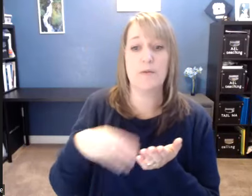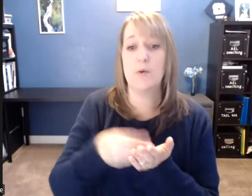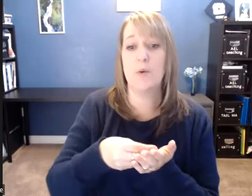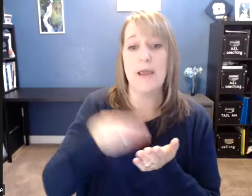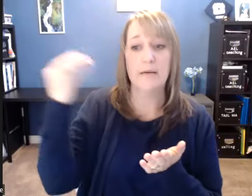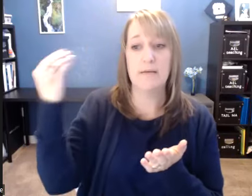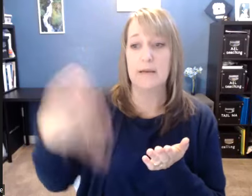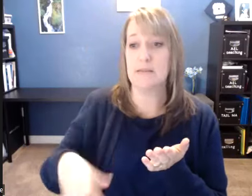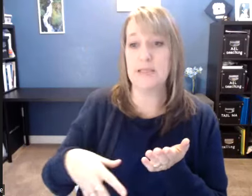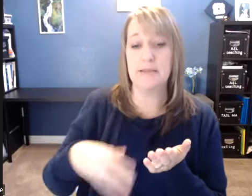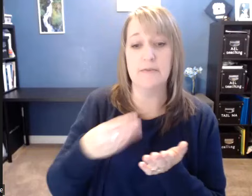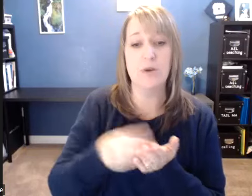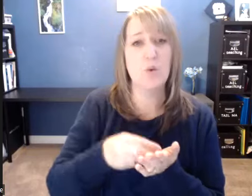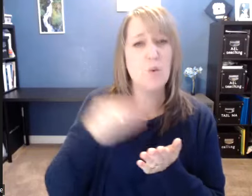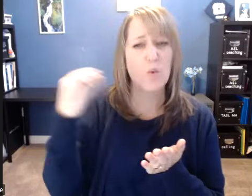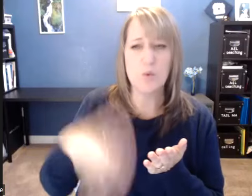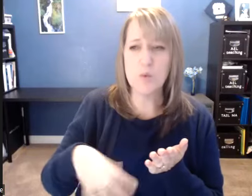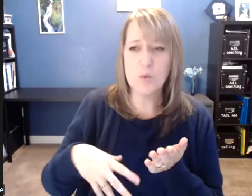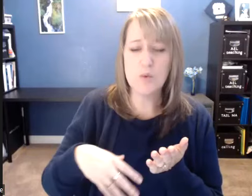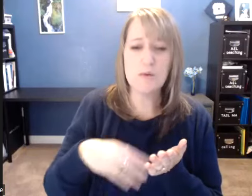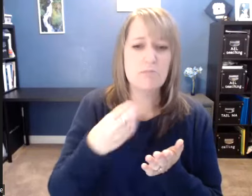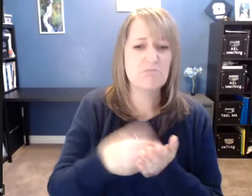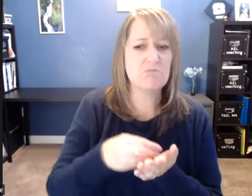throw it away. Expensive.